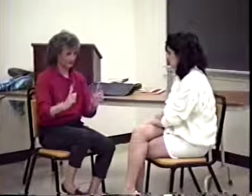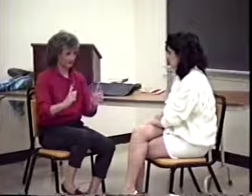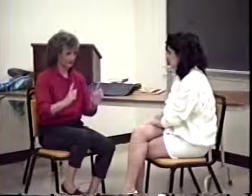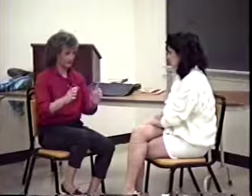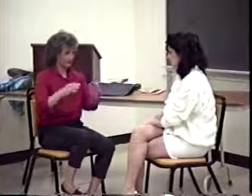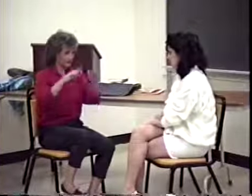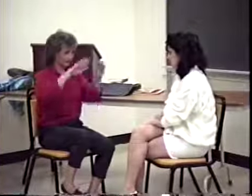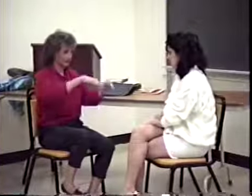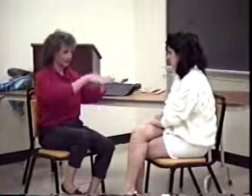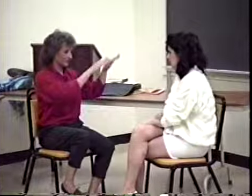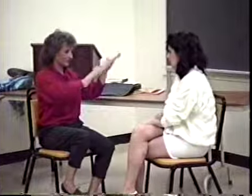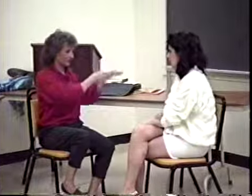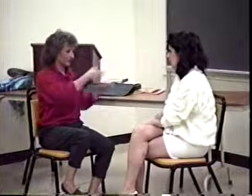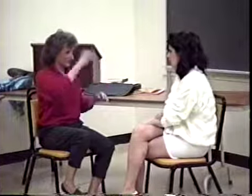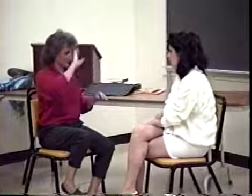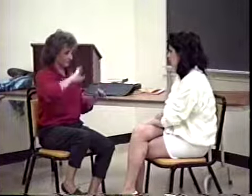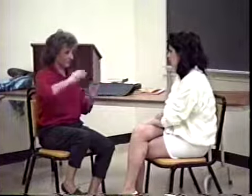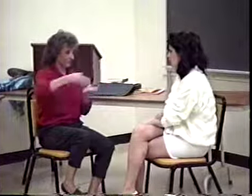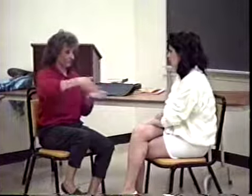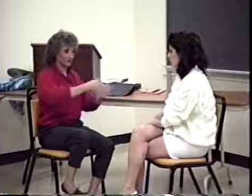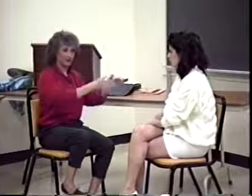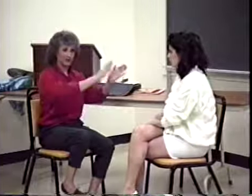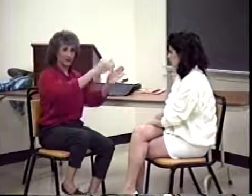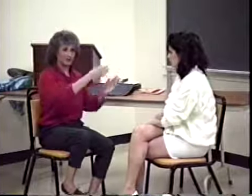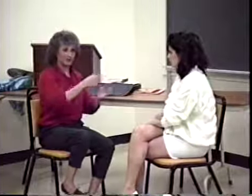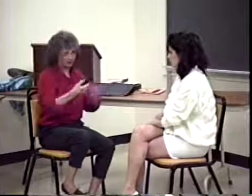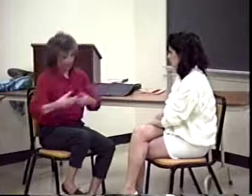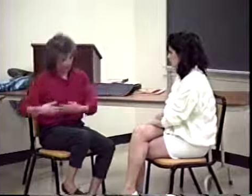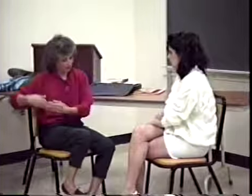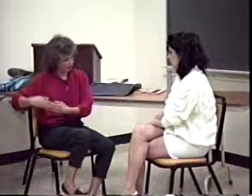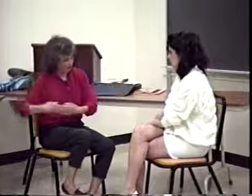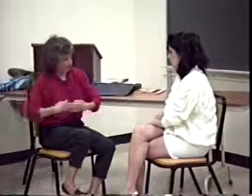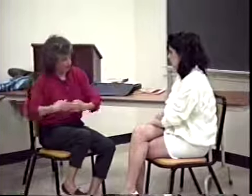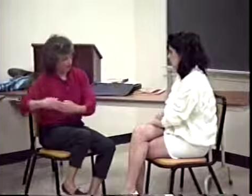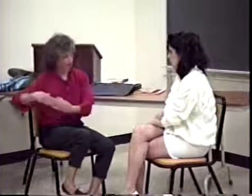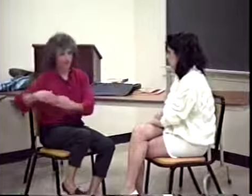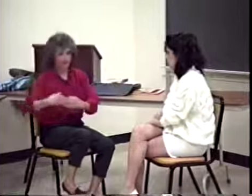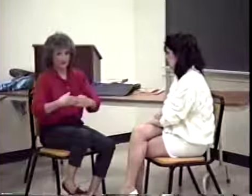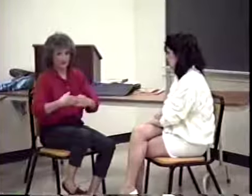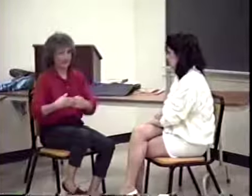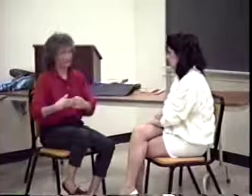live in the Wind River since I was a baby.